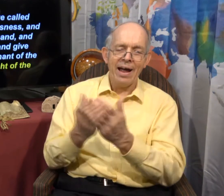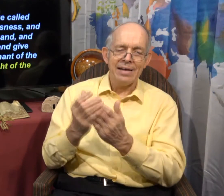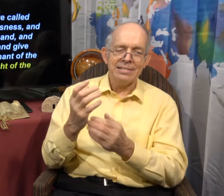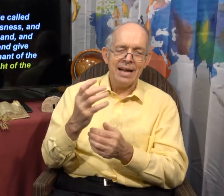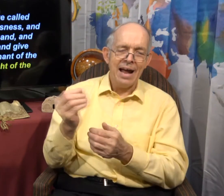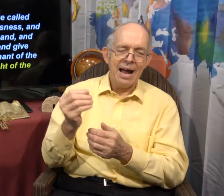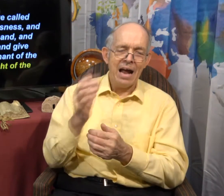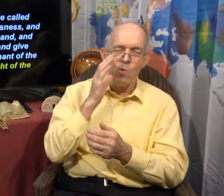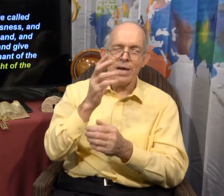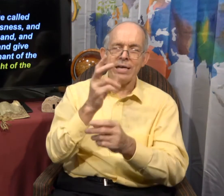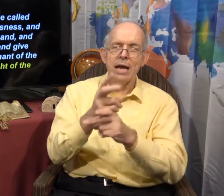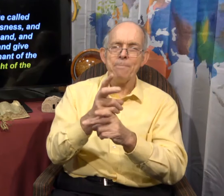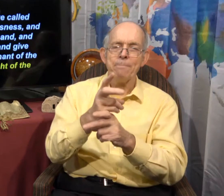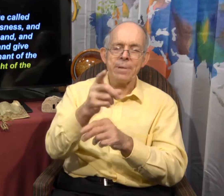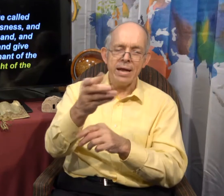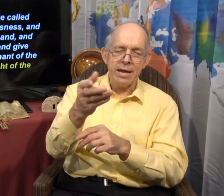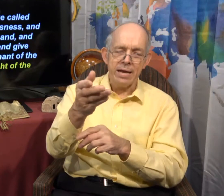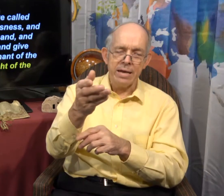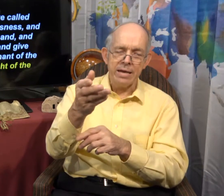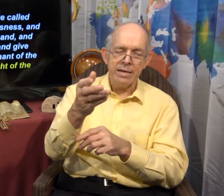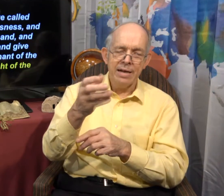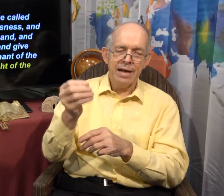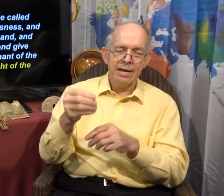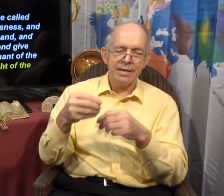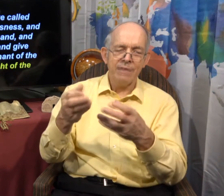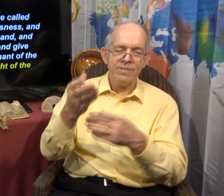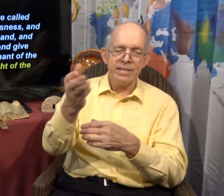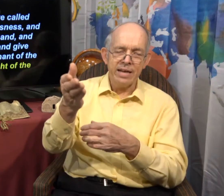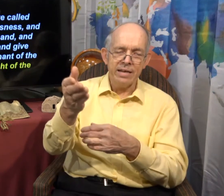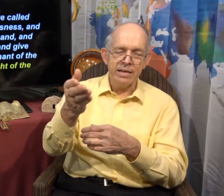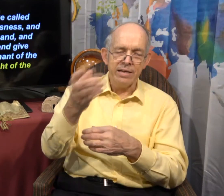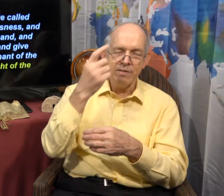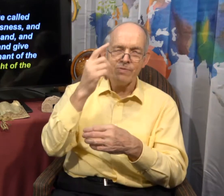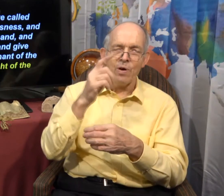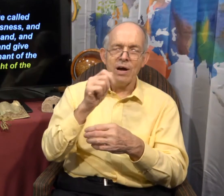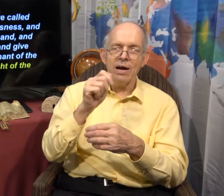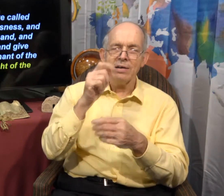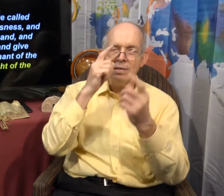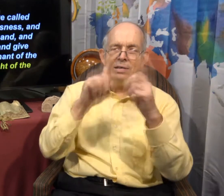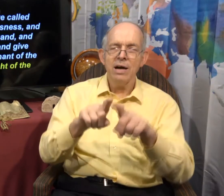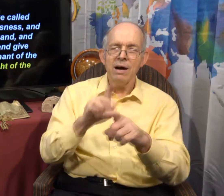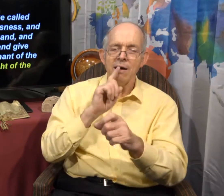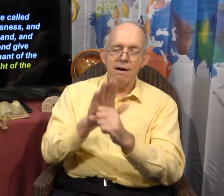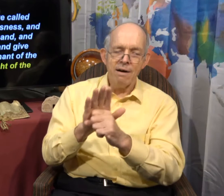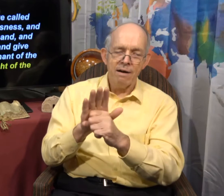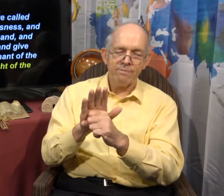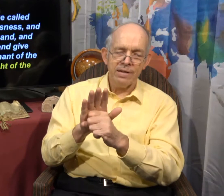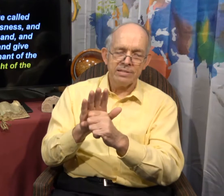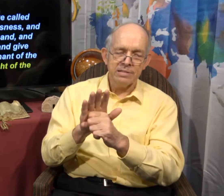hand, and will keep thee, and give thee for a fountain